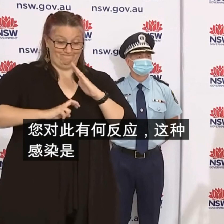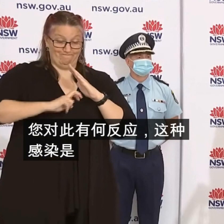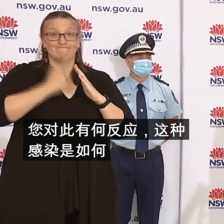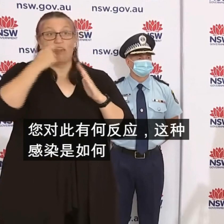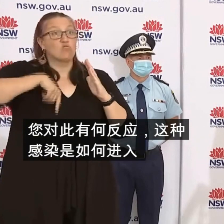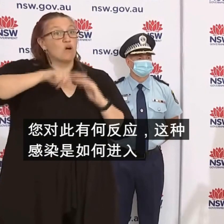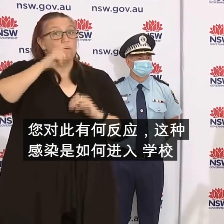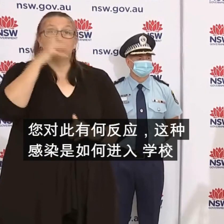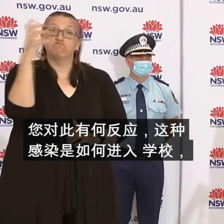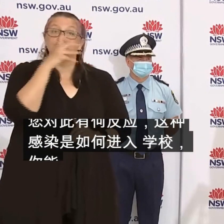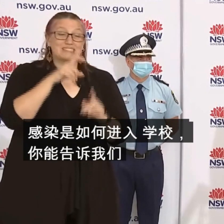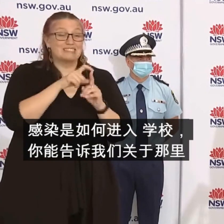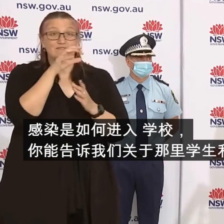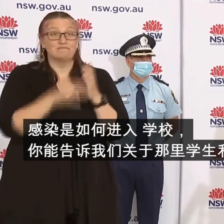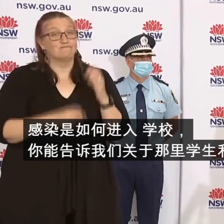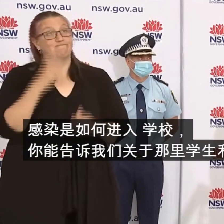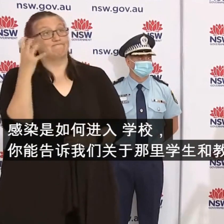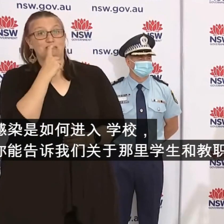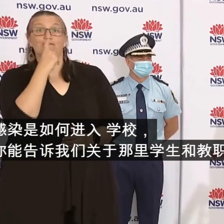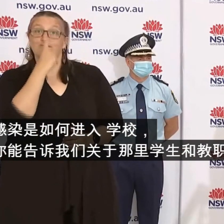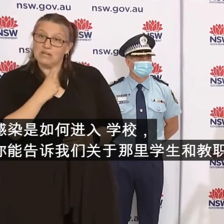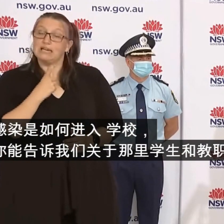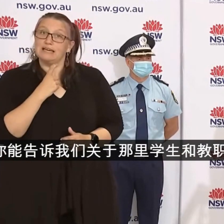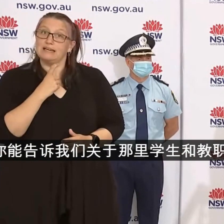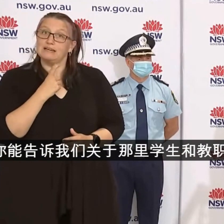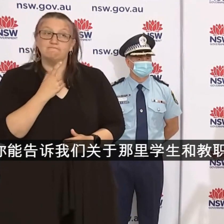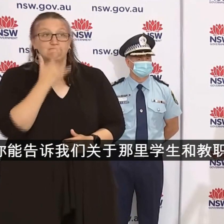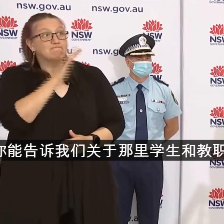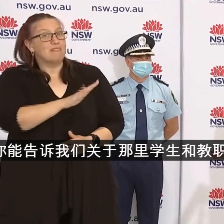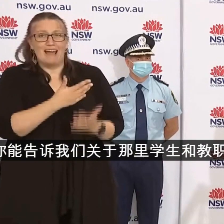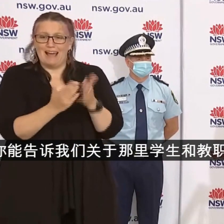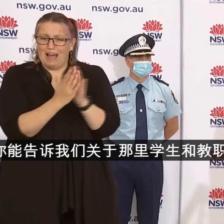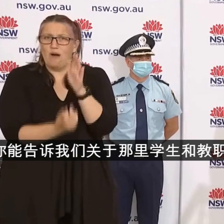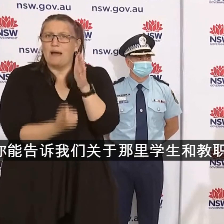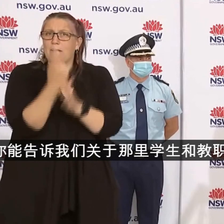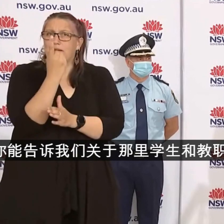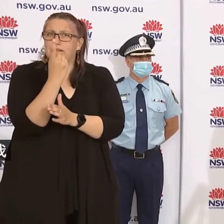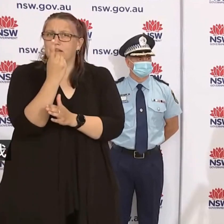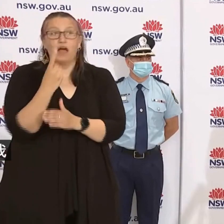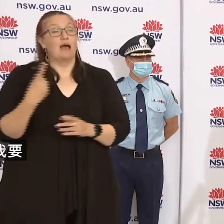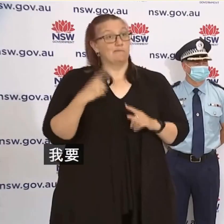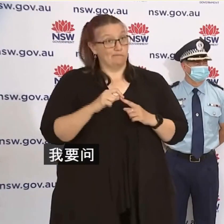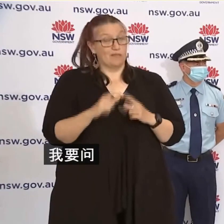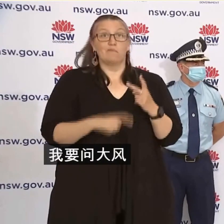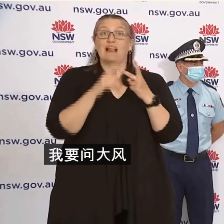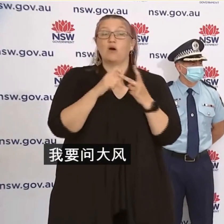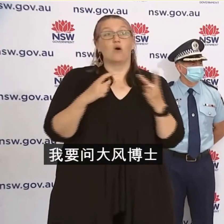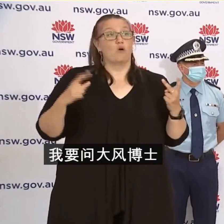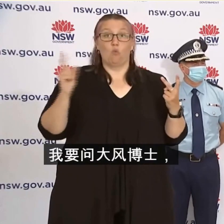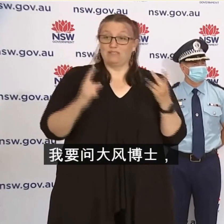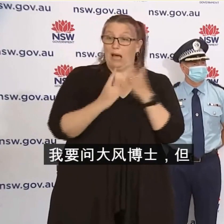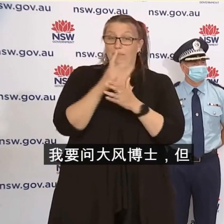that infection get into the school? And can you give us an update on vaccinations for students and staff there? I'm going to have to